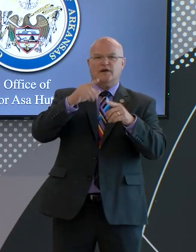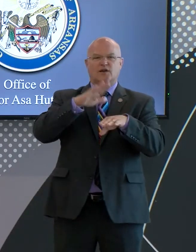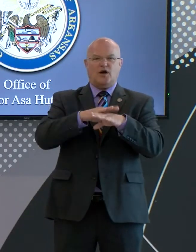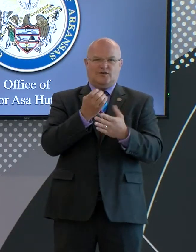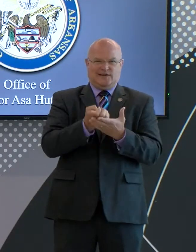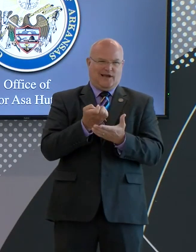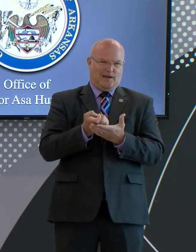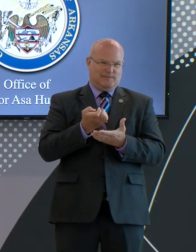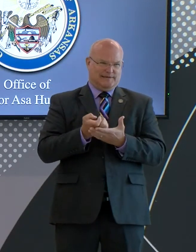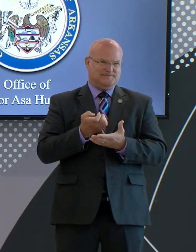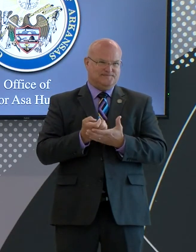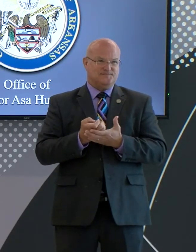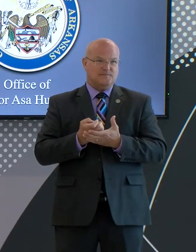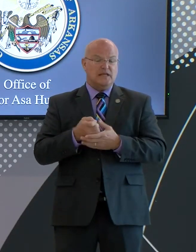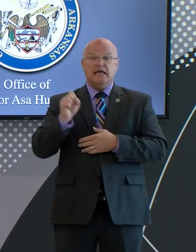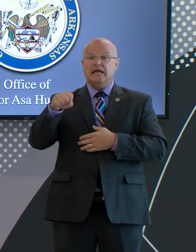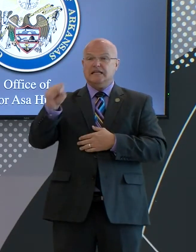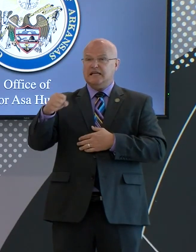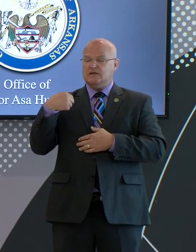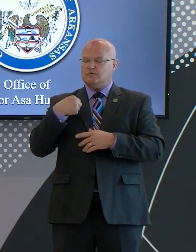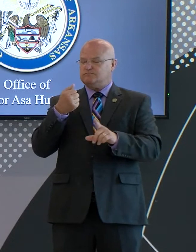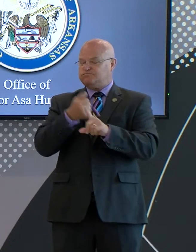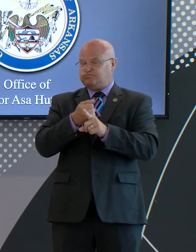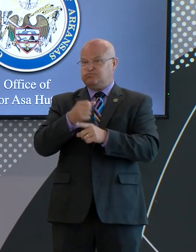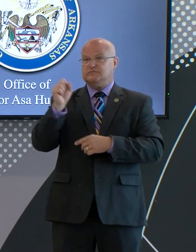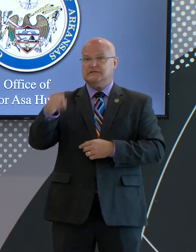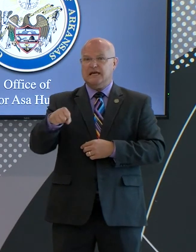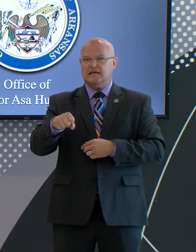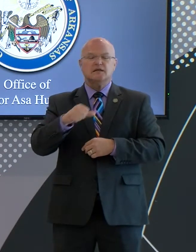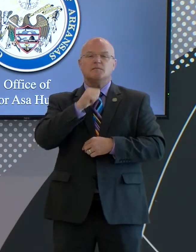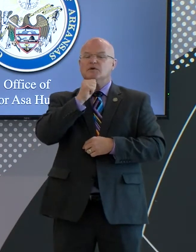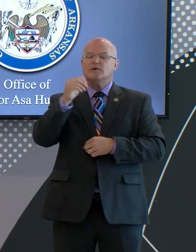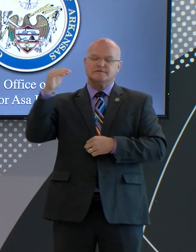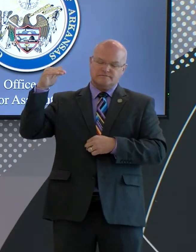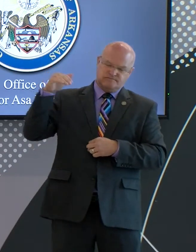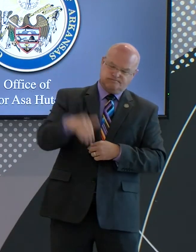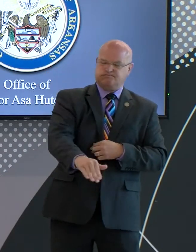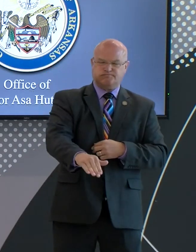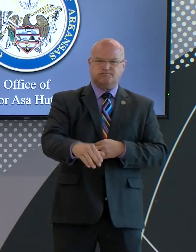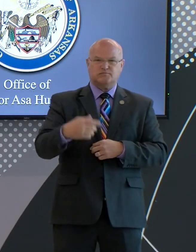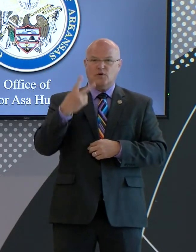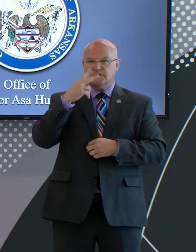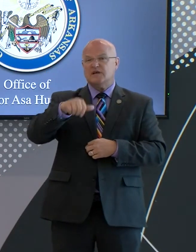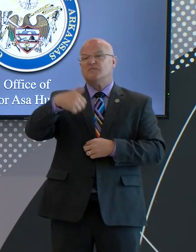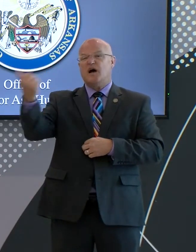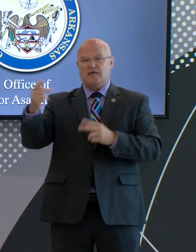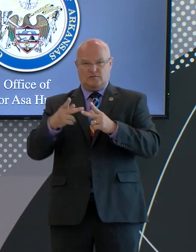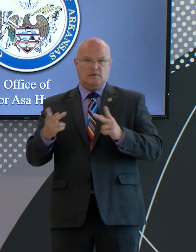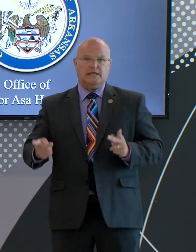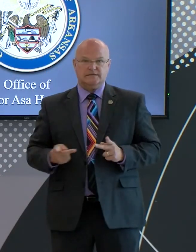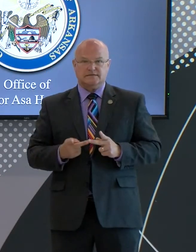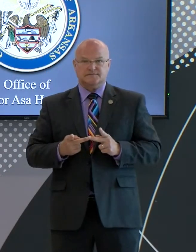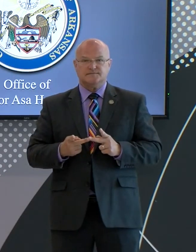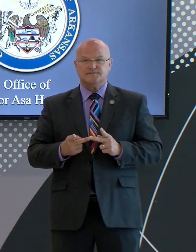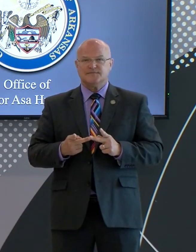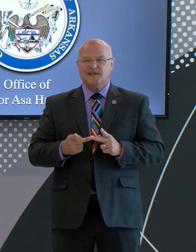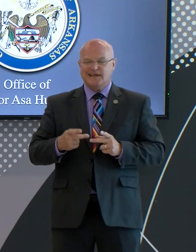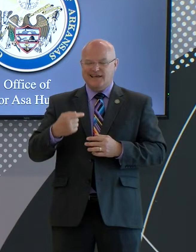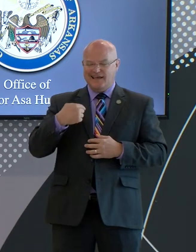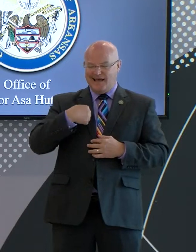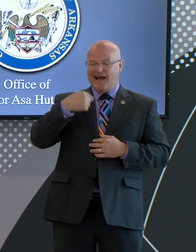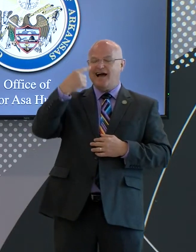our economy. And yes, we took a hit, but it wasn't a nosedive as we've seen some other places. And I